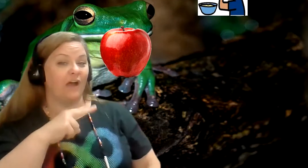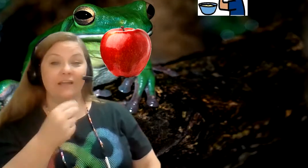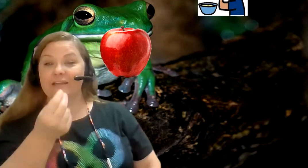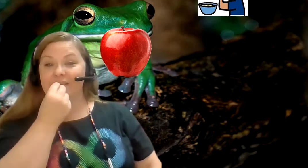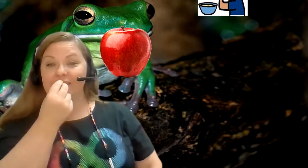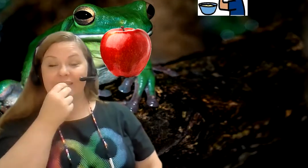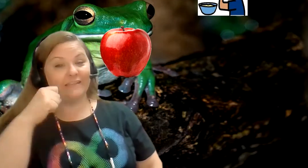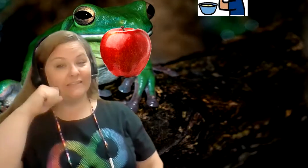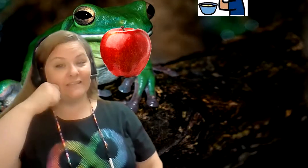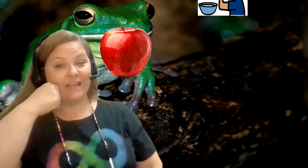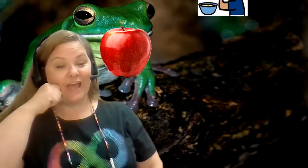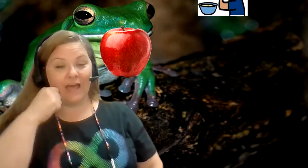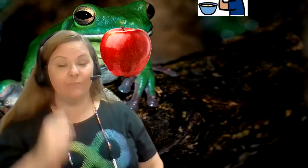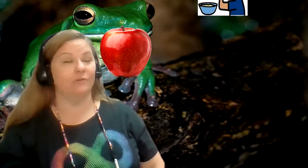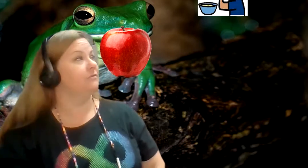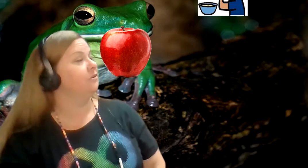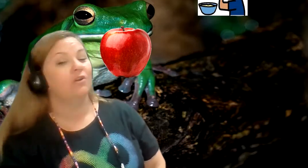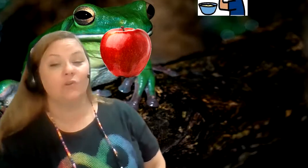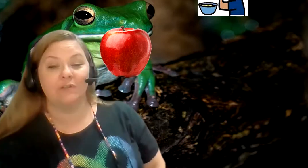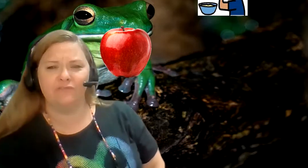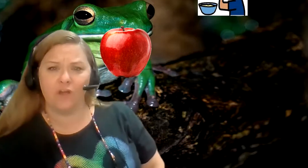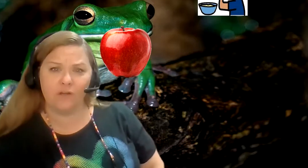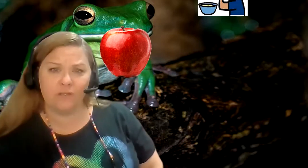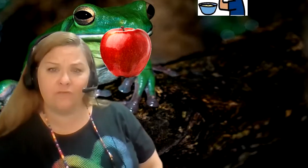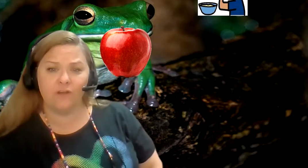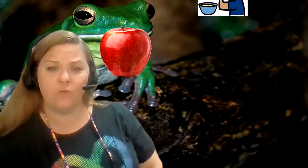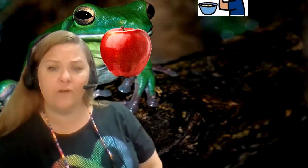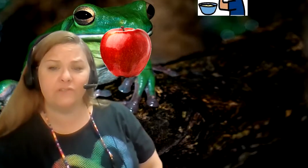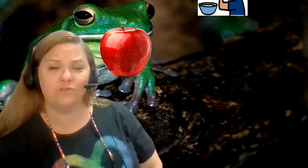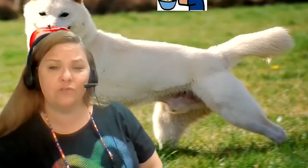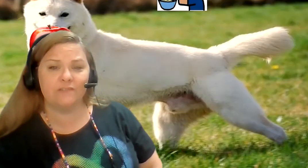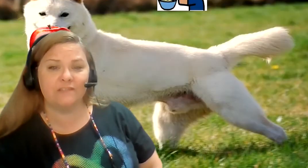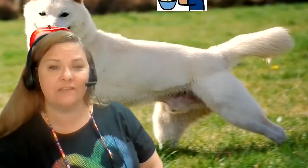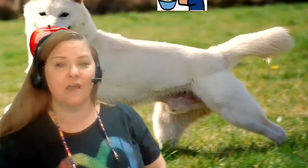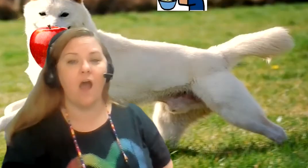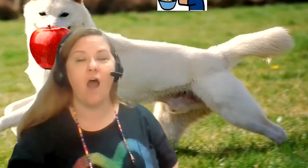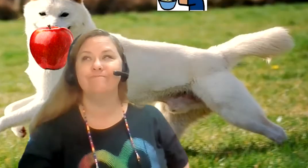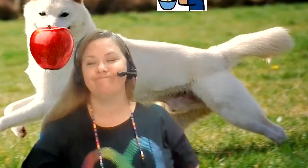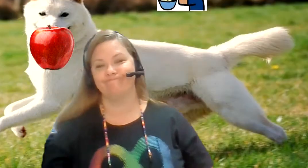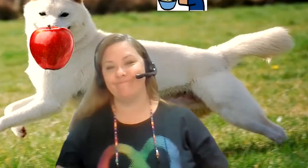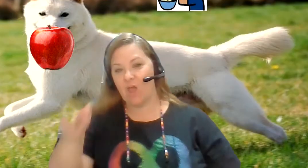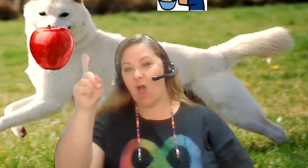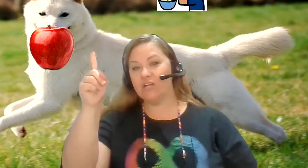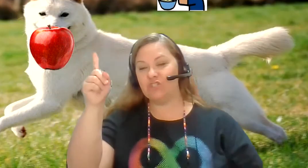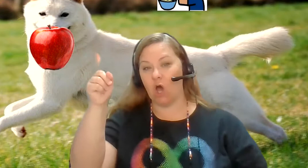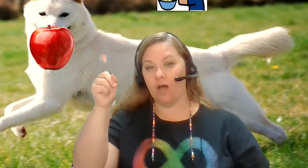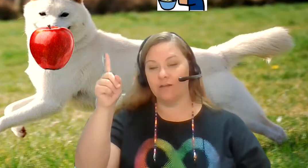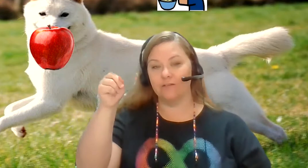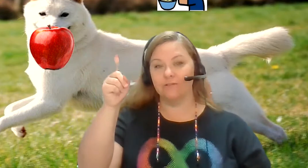Frog, eat apple. Green frog, what do you see? A dog,